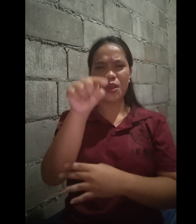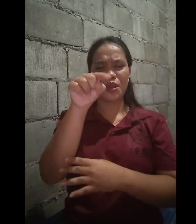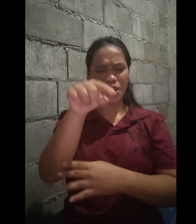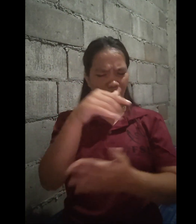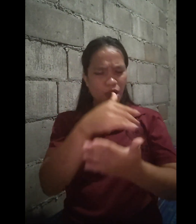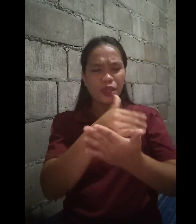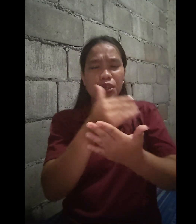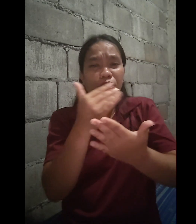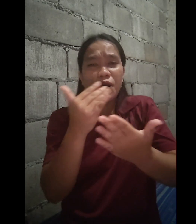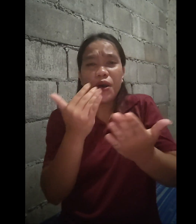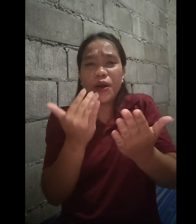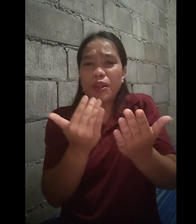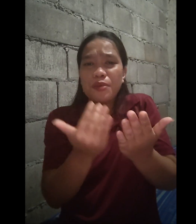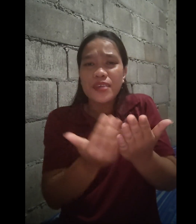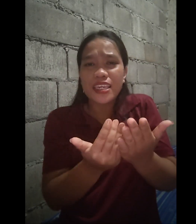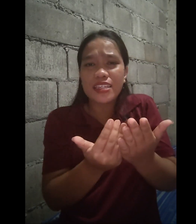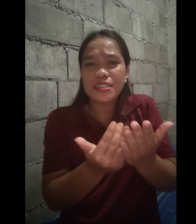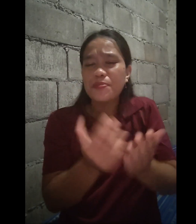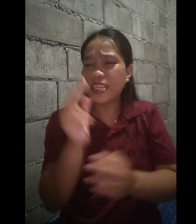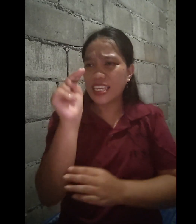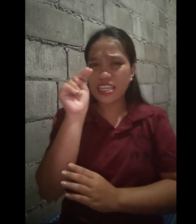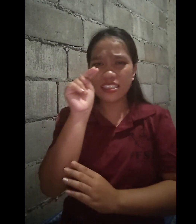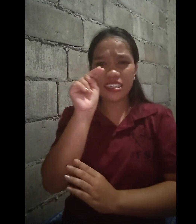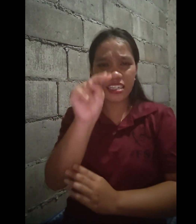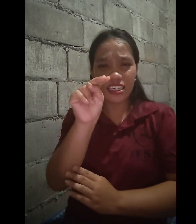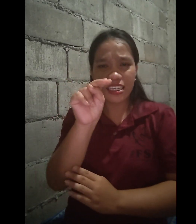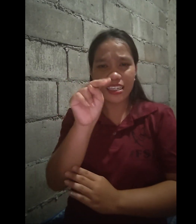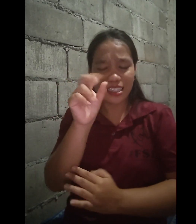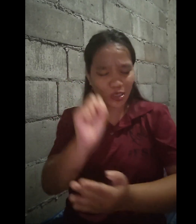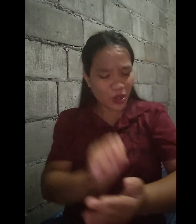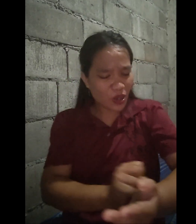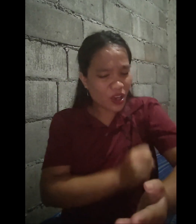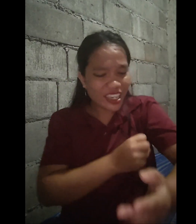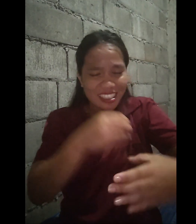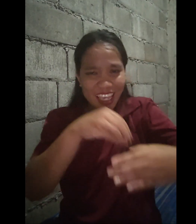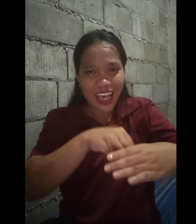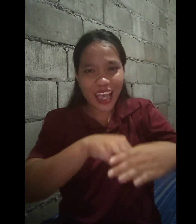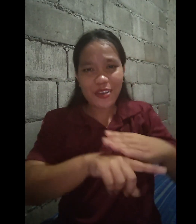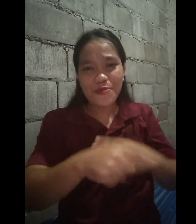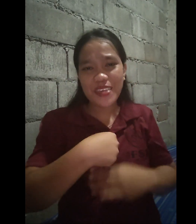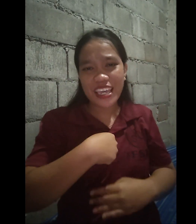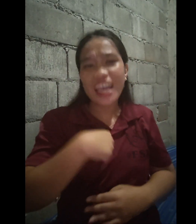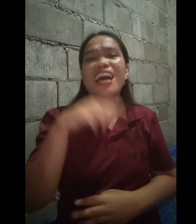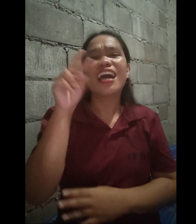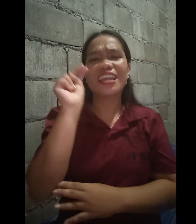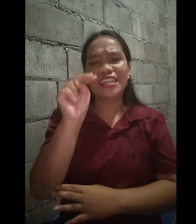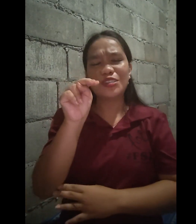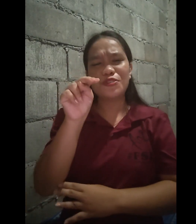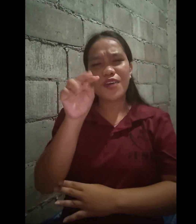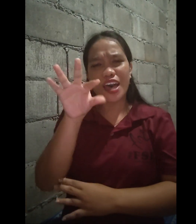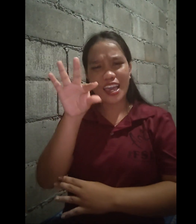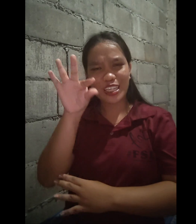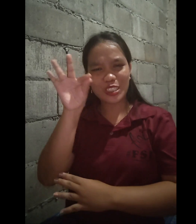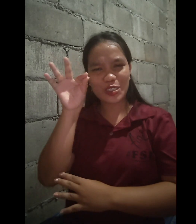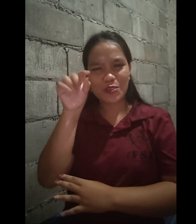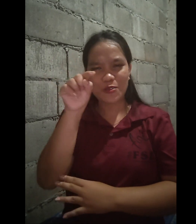you. You're the missing piece I need. Song inside of me, I need to